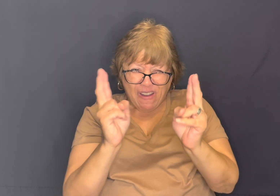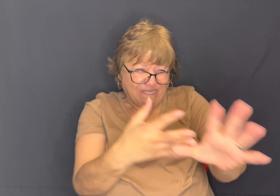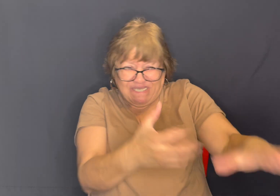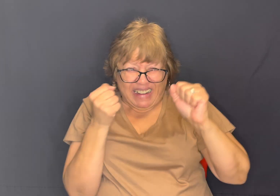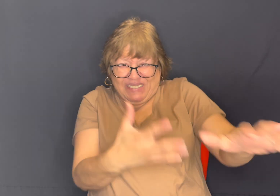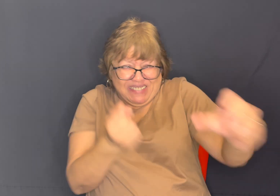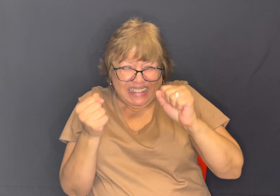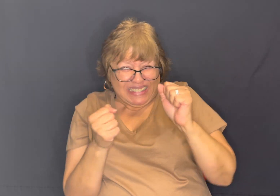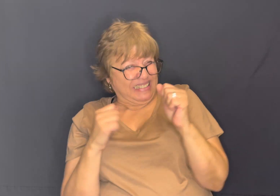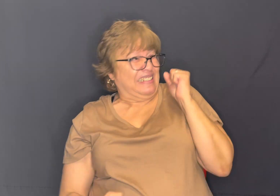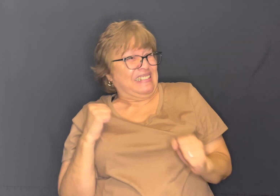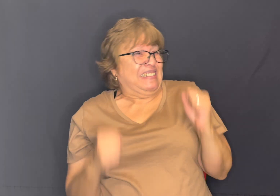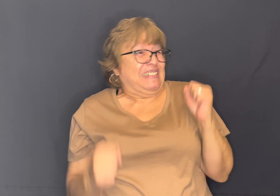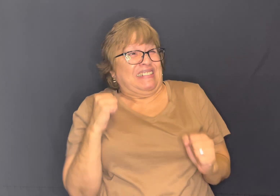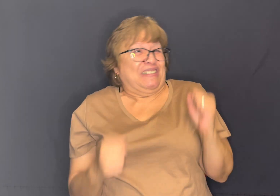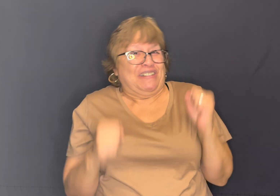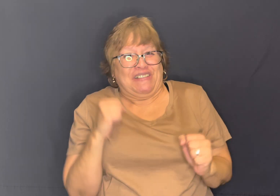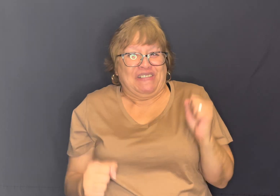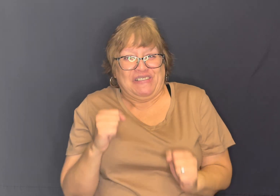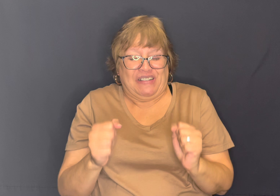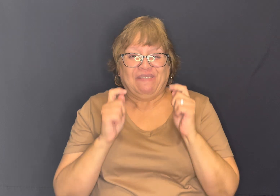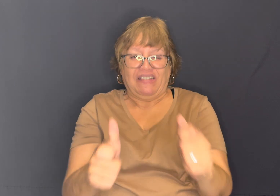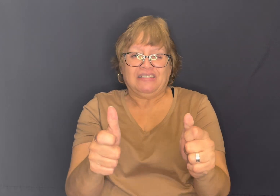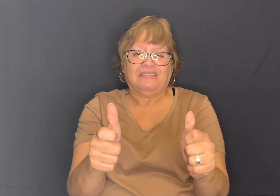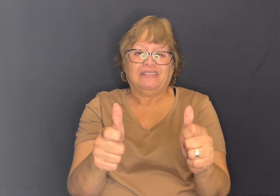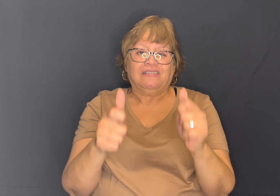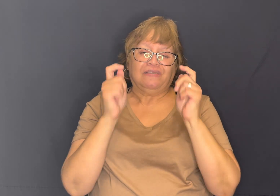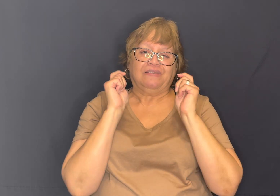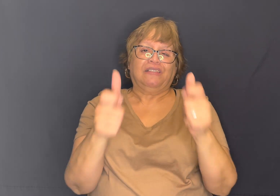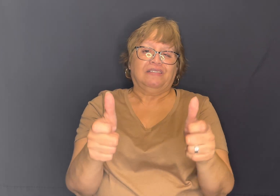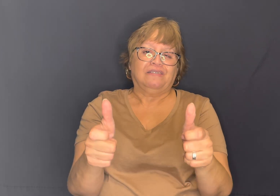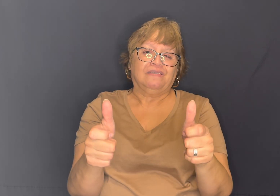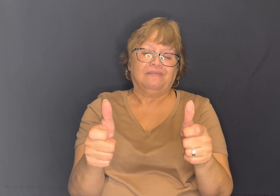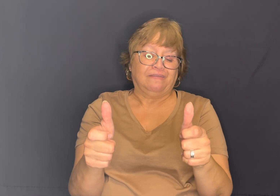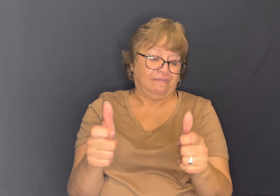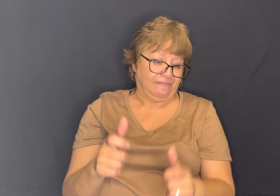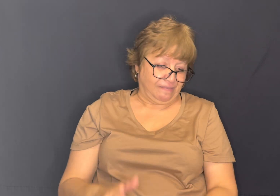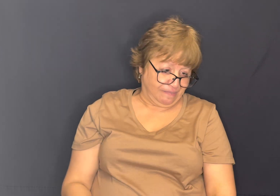Ooh, it's so fast. Run, run, run, run, run, run, run. Go, go, go. Fast, fast.